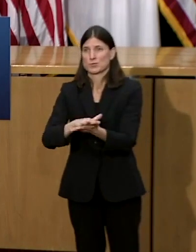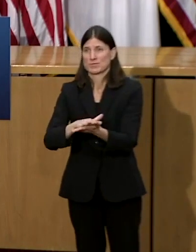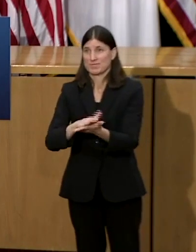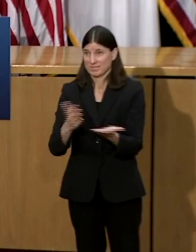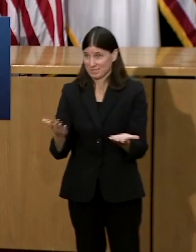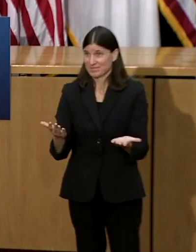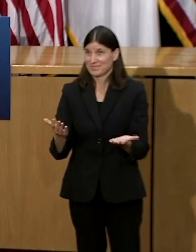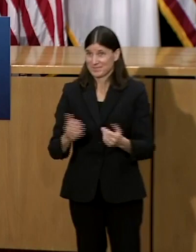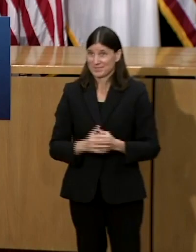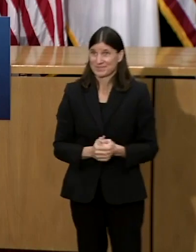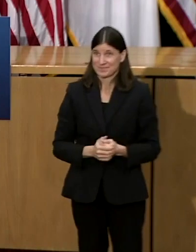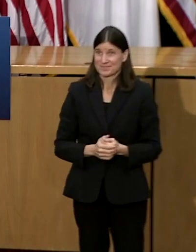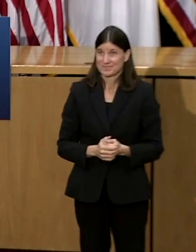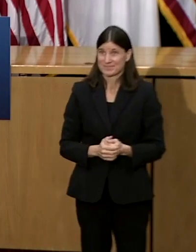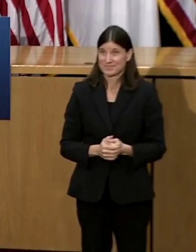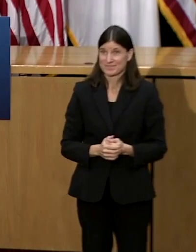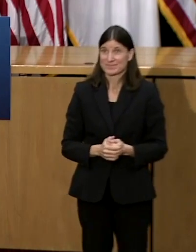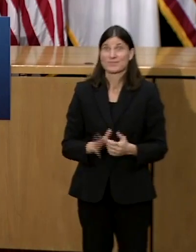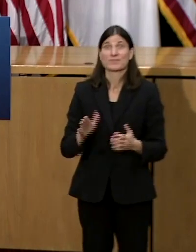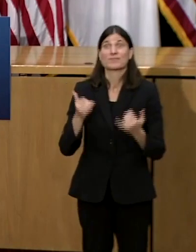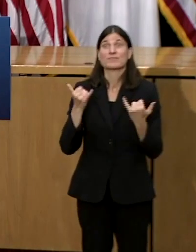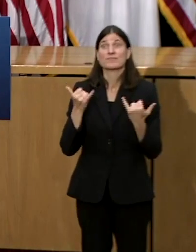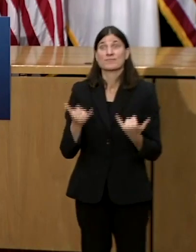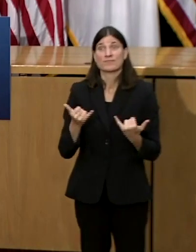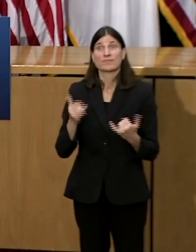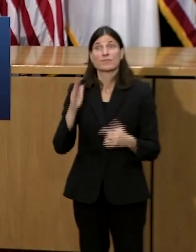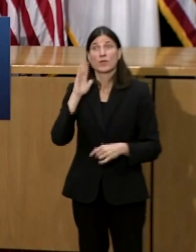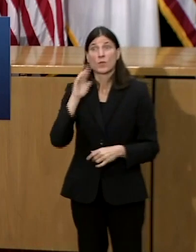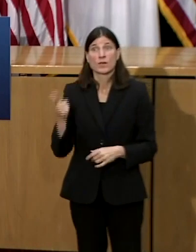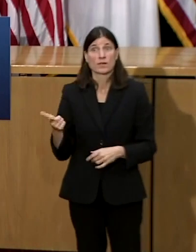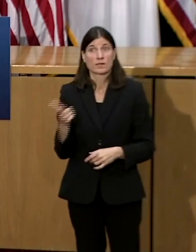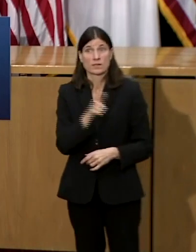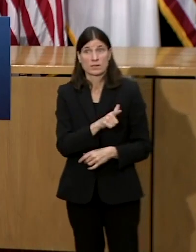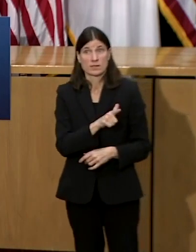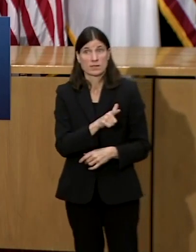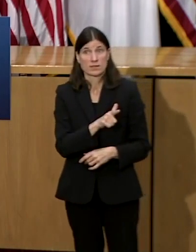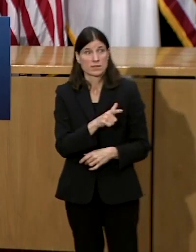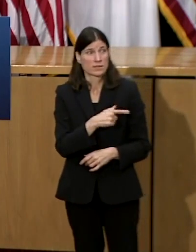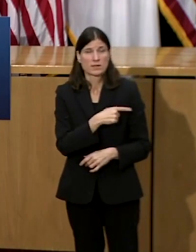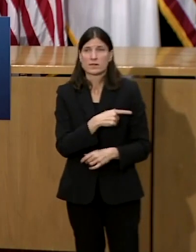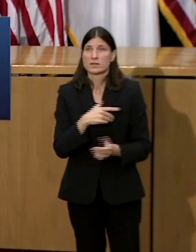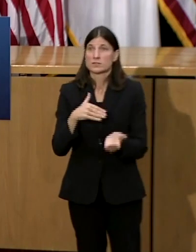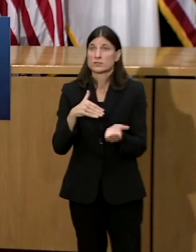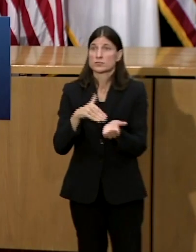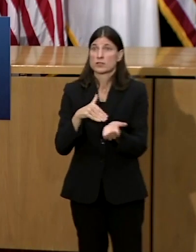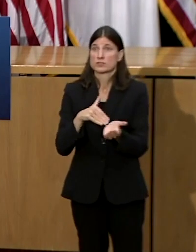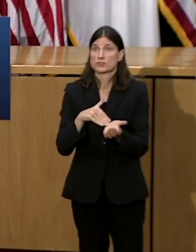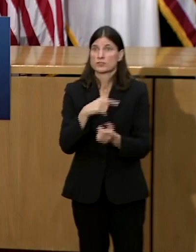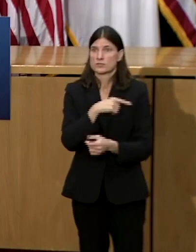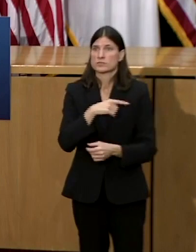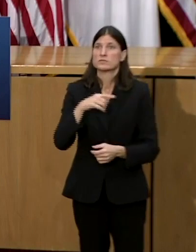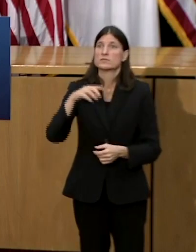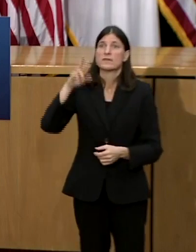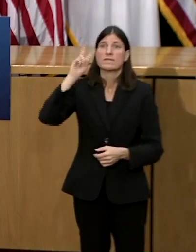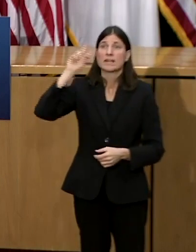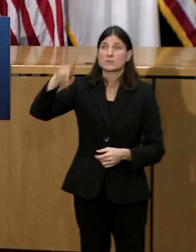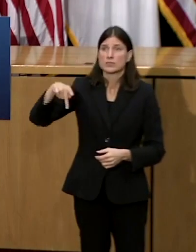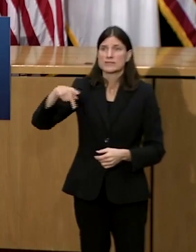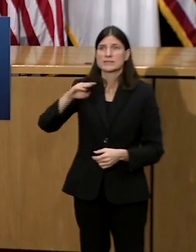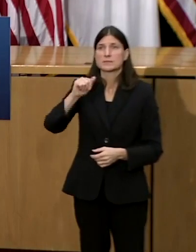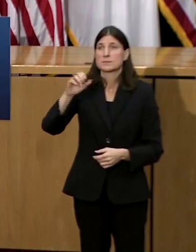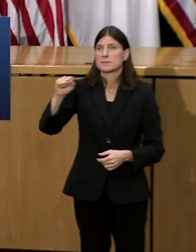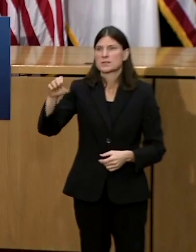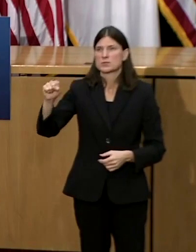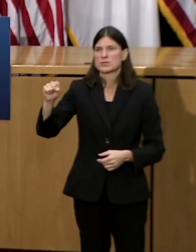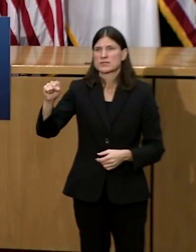my privilege to turn it over to Dr. Mary Beth Mioto, the Vice President of the Massachusetts chapter of the American